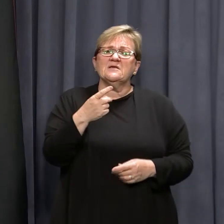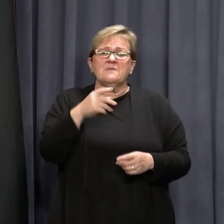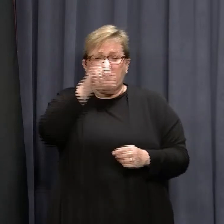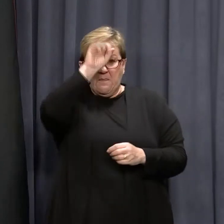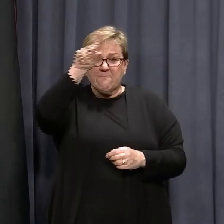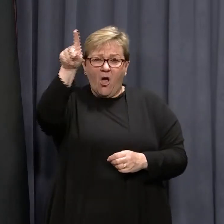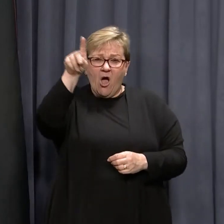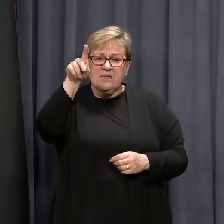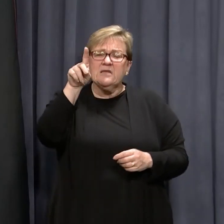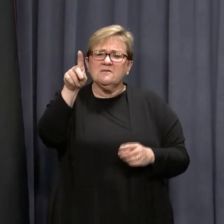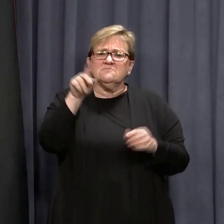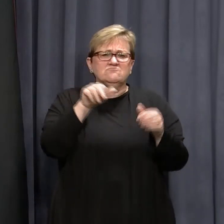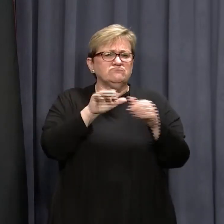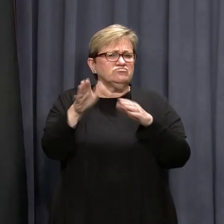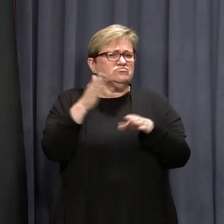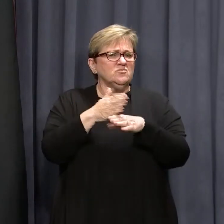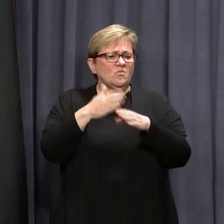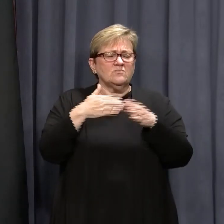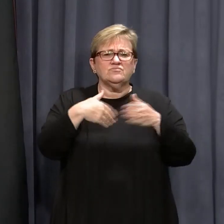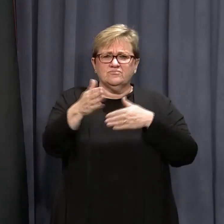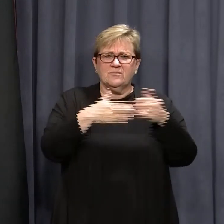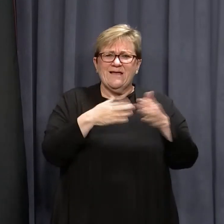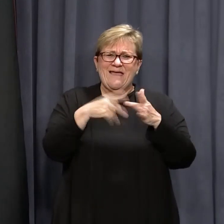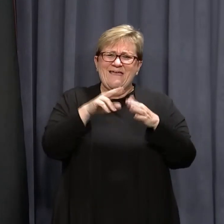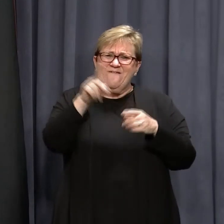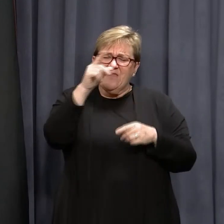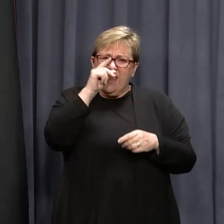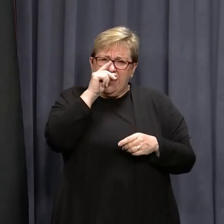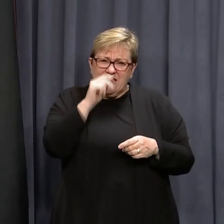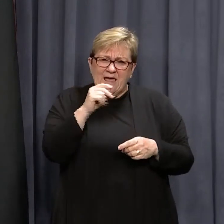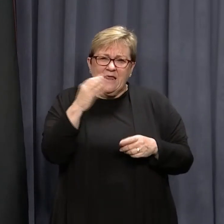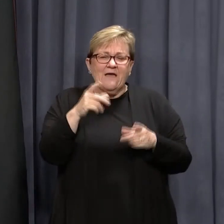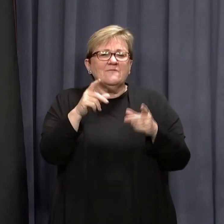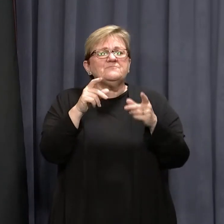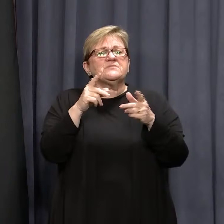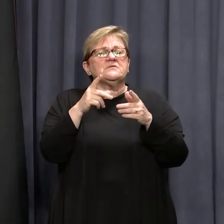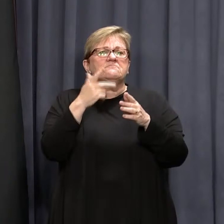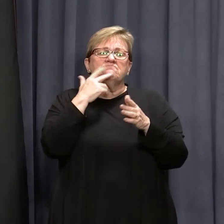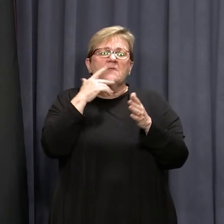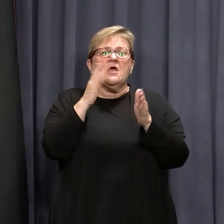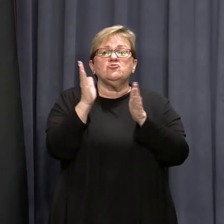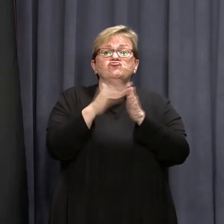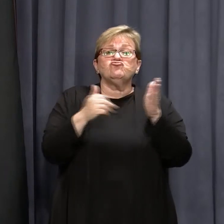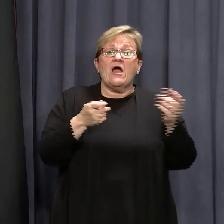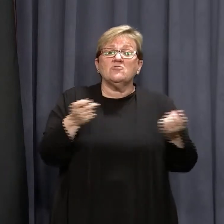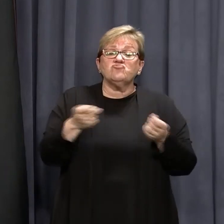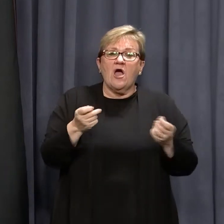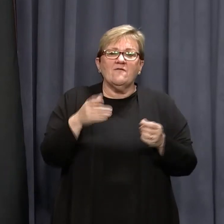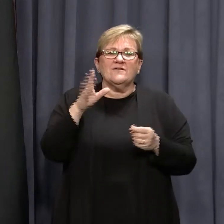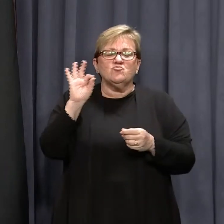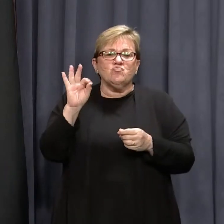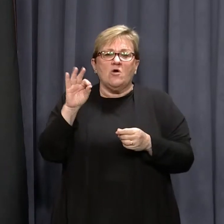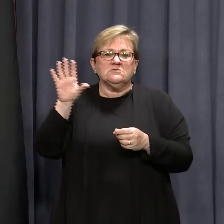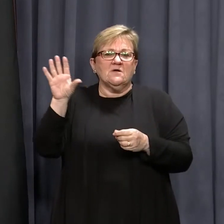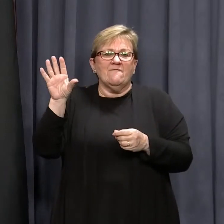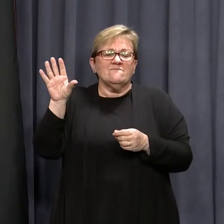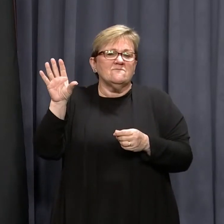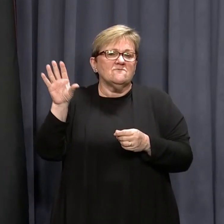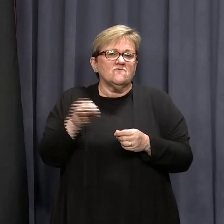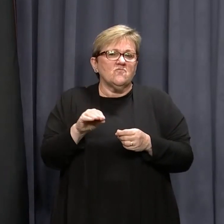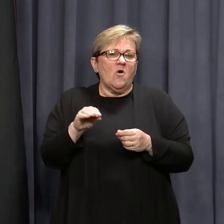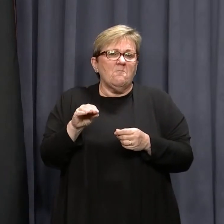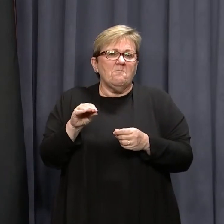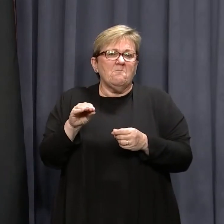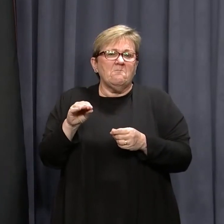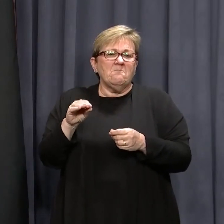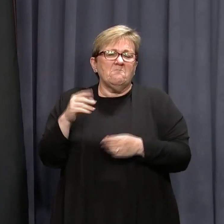sector have operated quite well, if they can source, e.g. truck drivers, from places other than